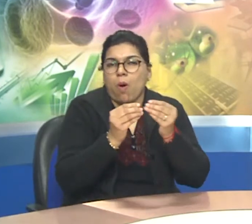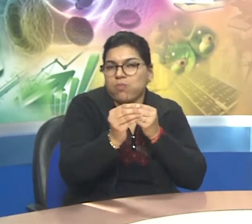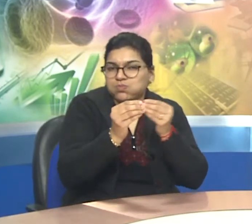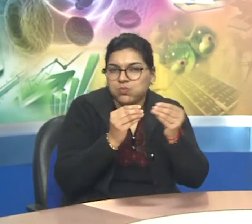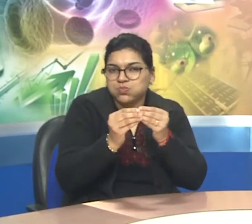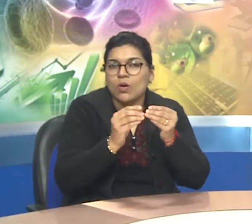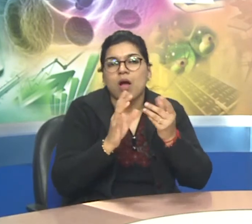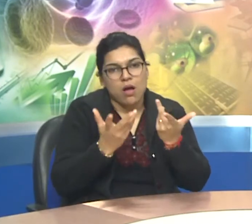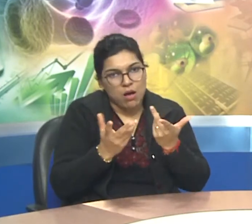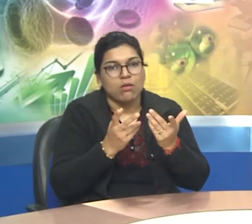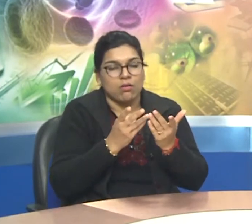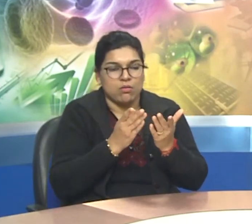as yet